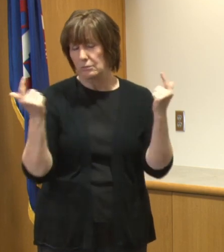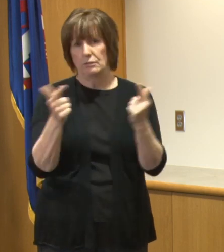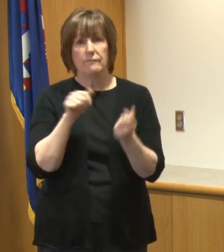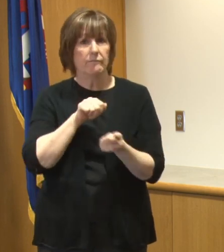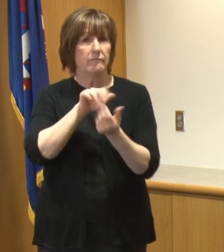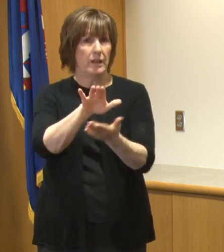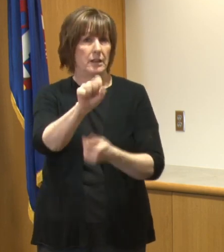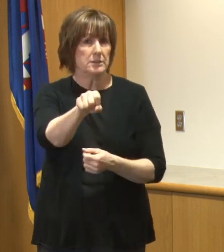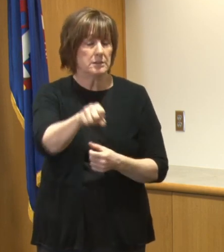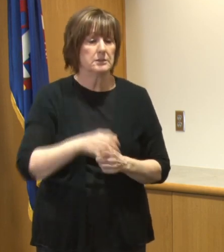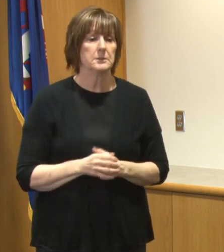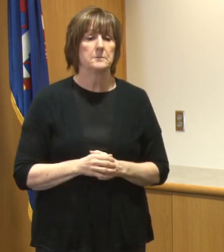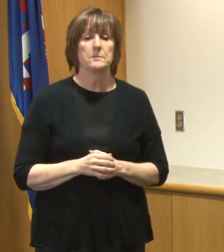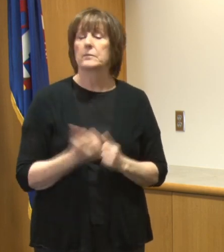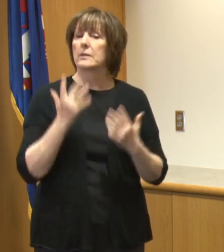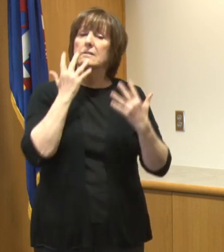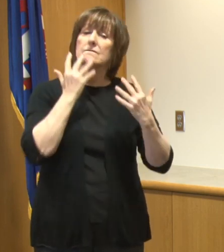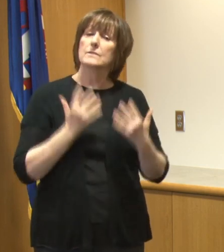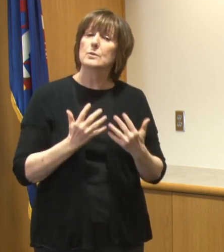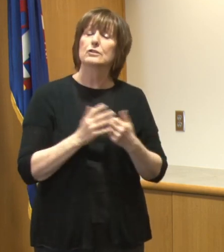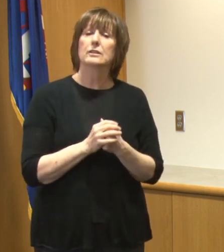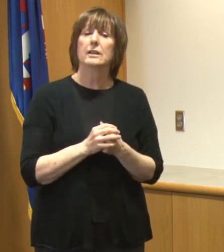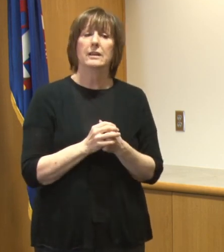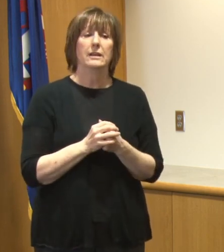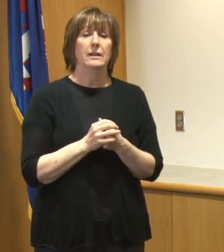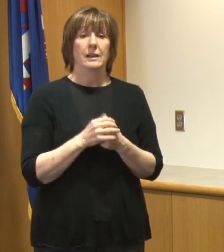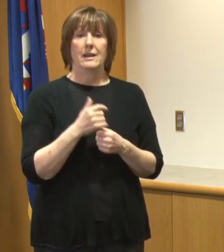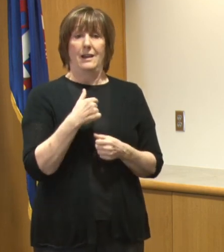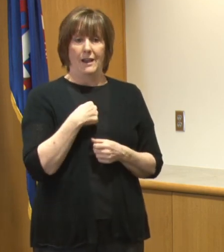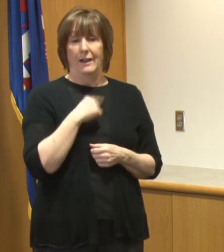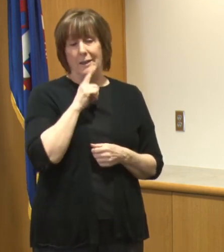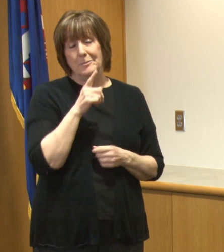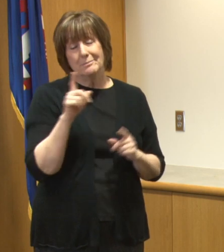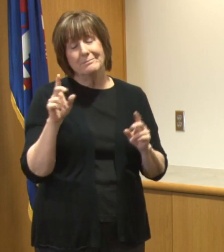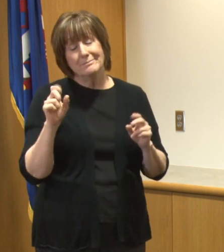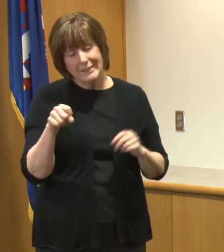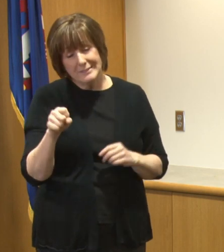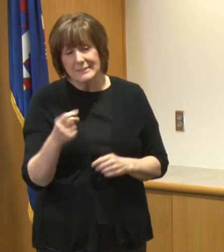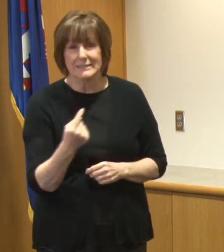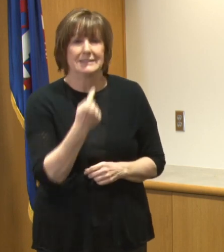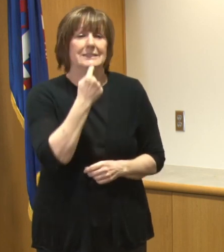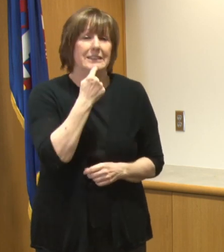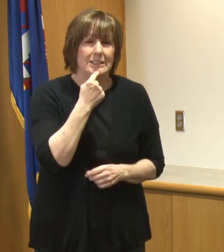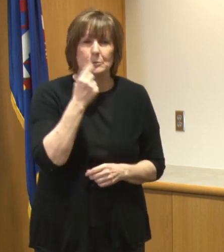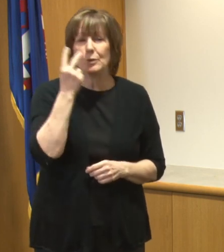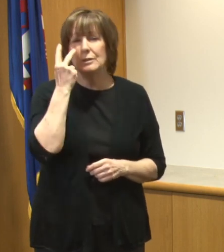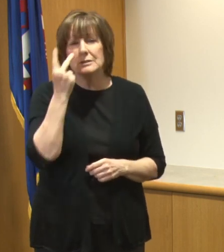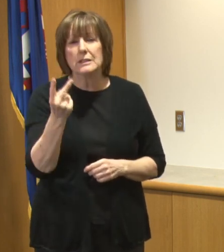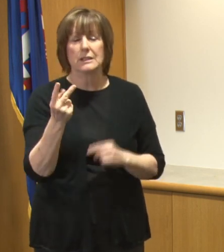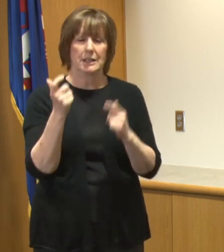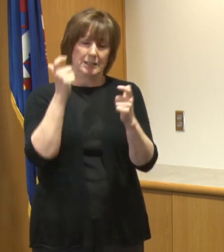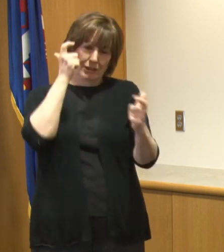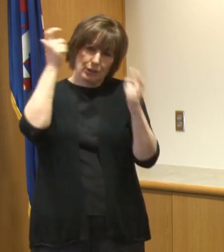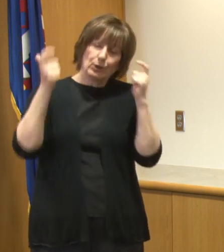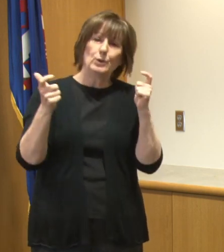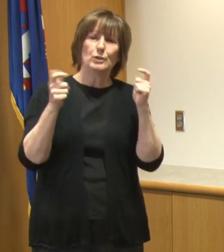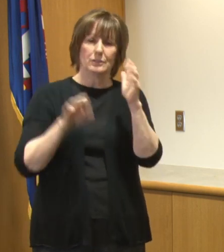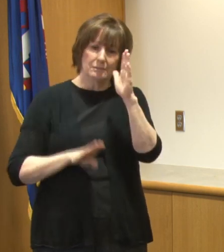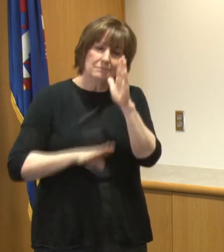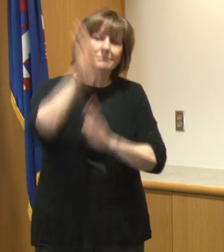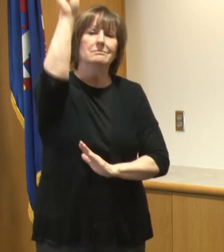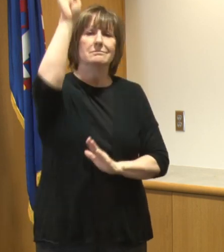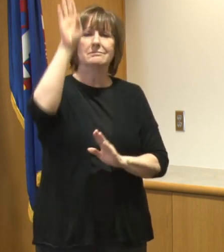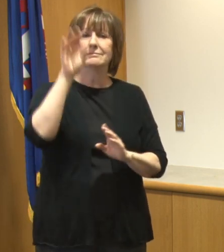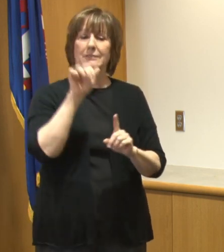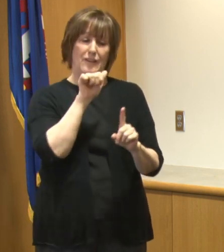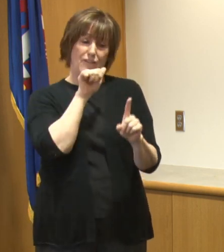facing. And unfortunately, while I'm disappointed to see the huge spike in